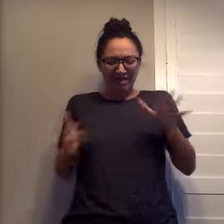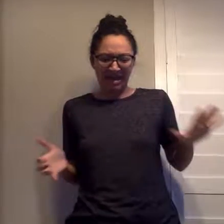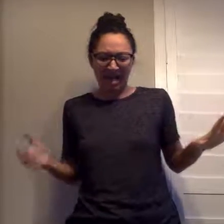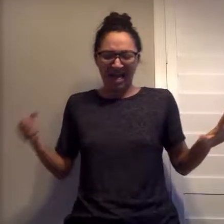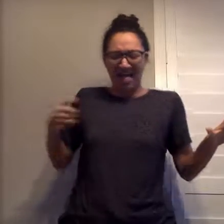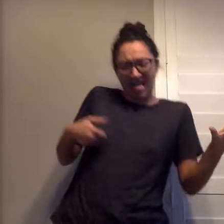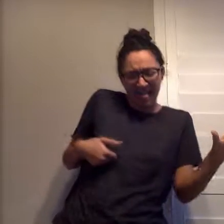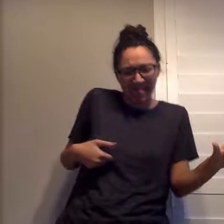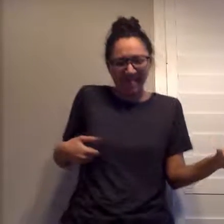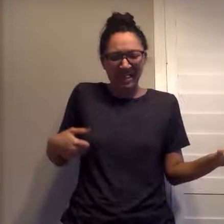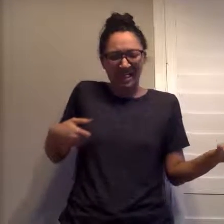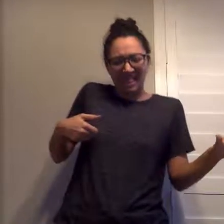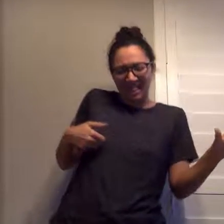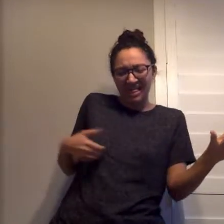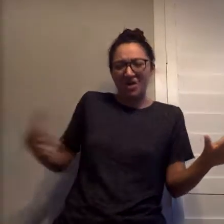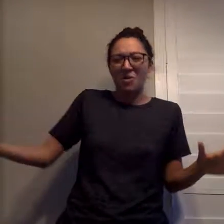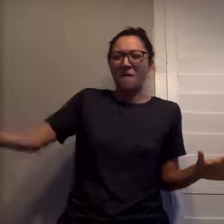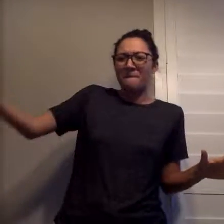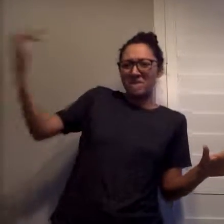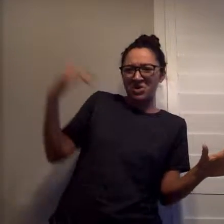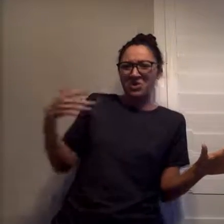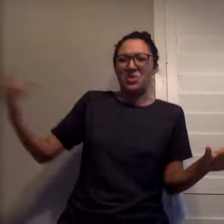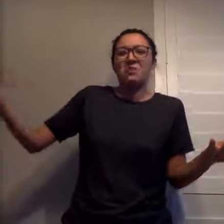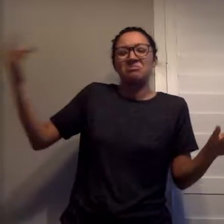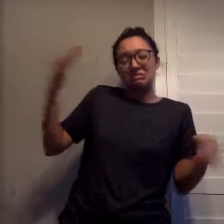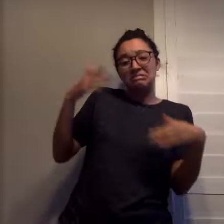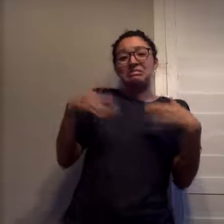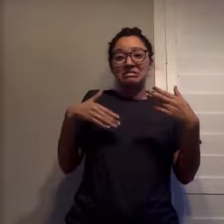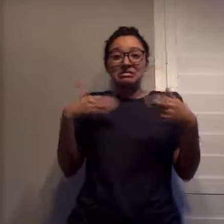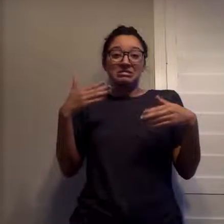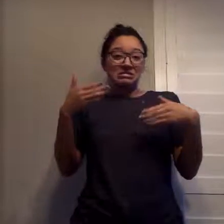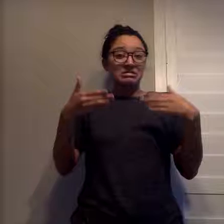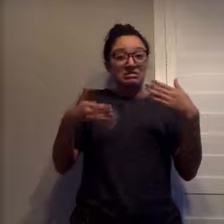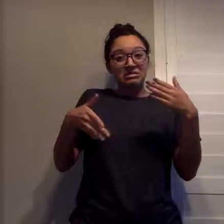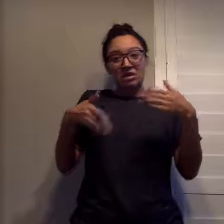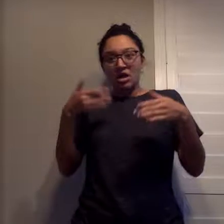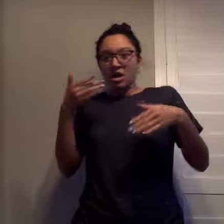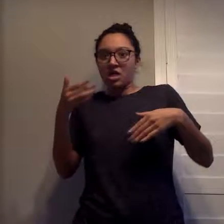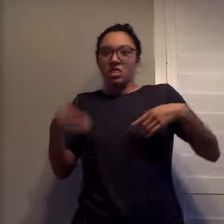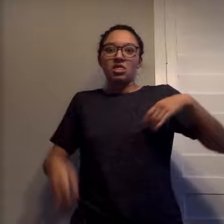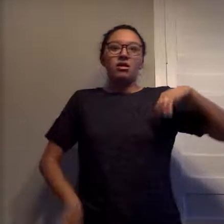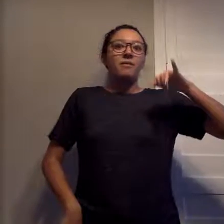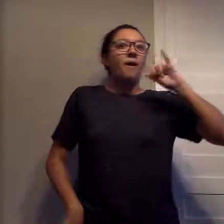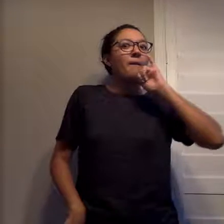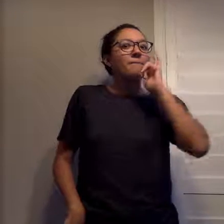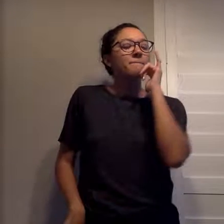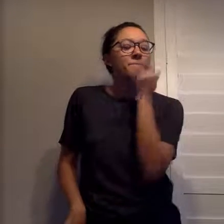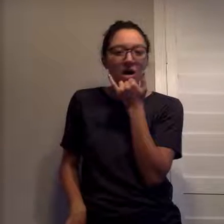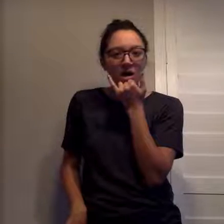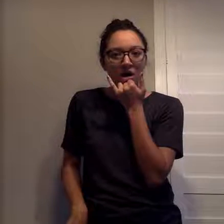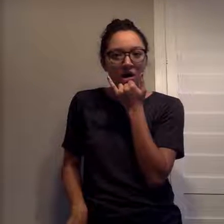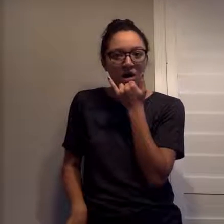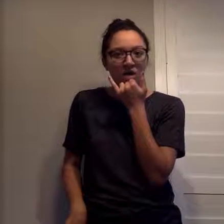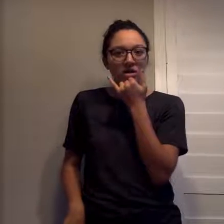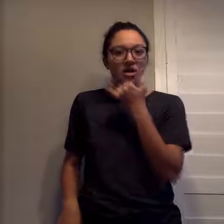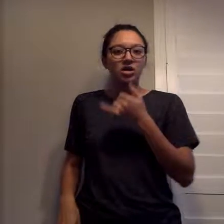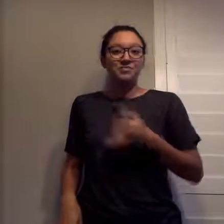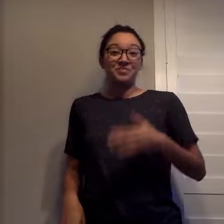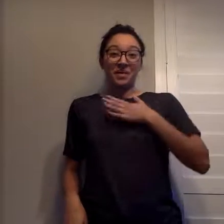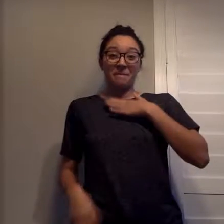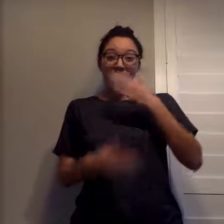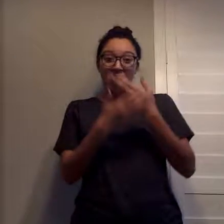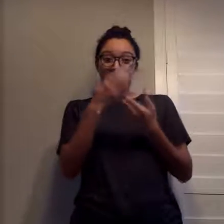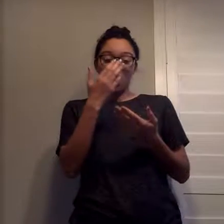okay until not okay. Something was terribly, terribly wrong. I pulled my